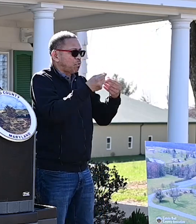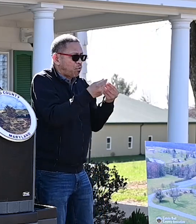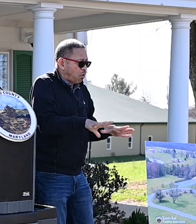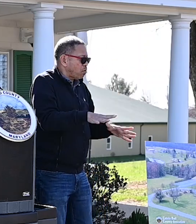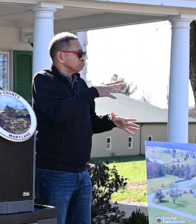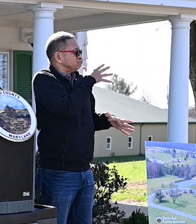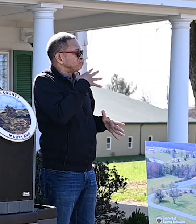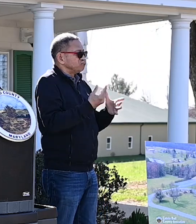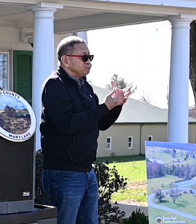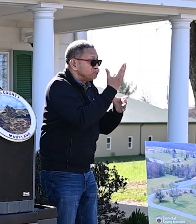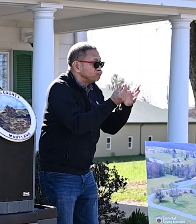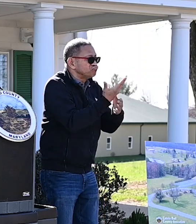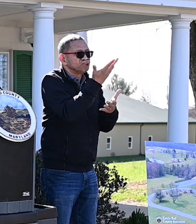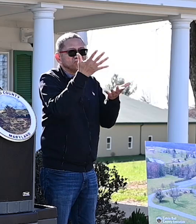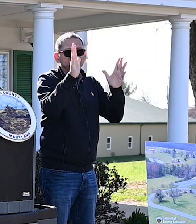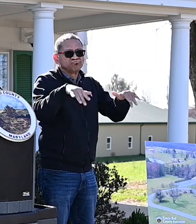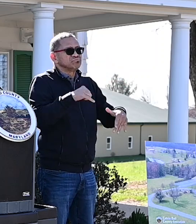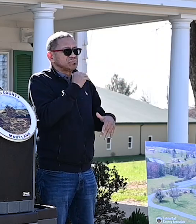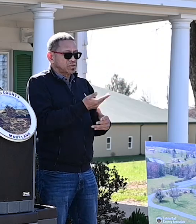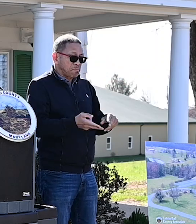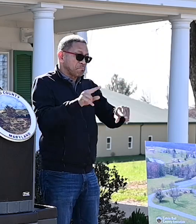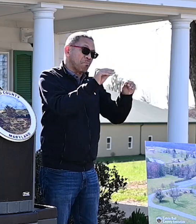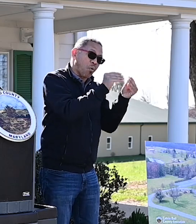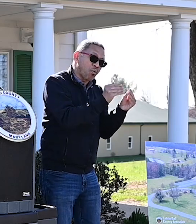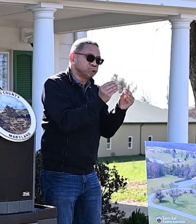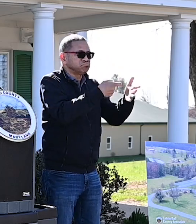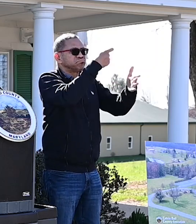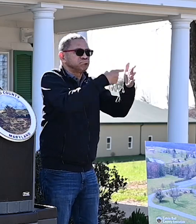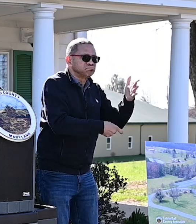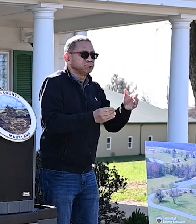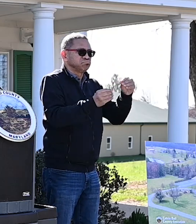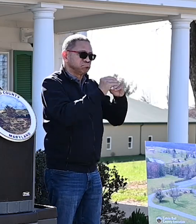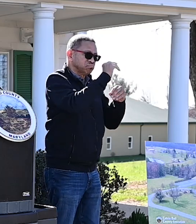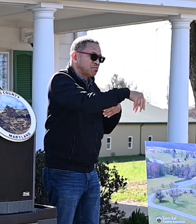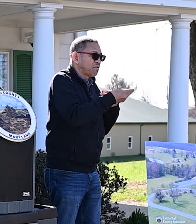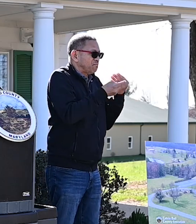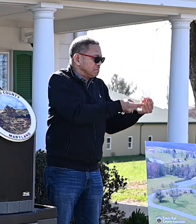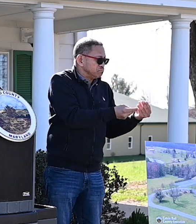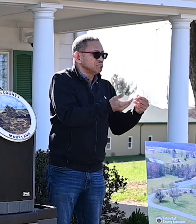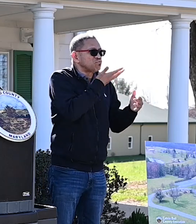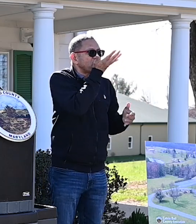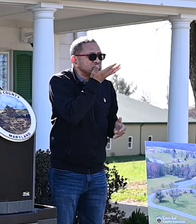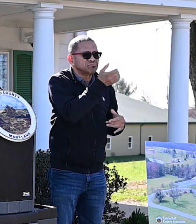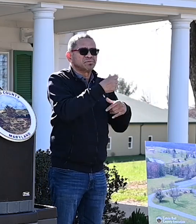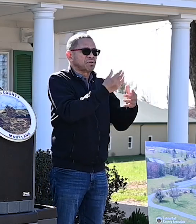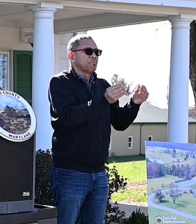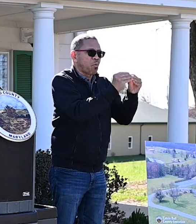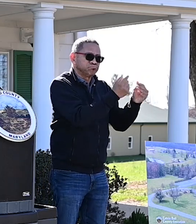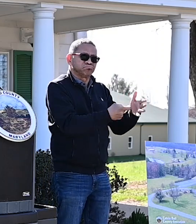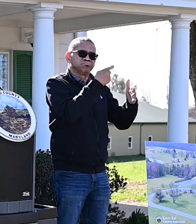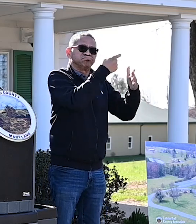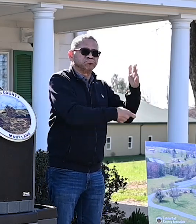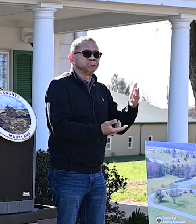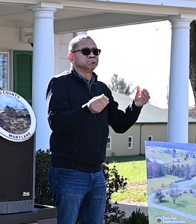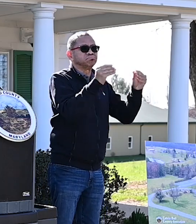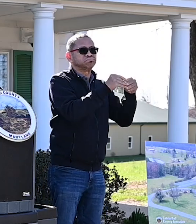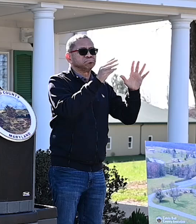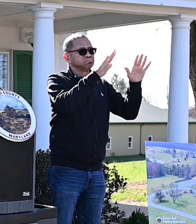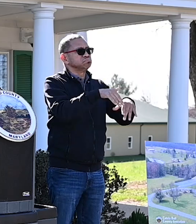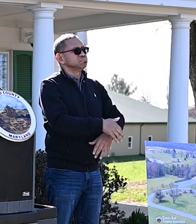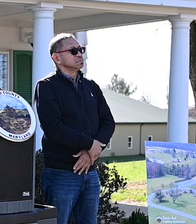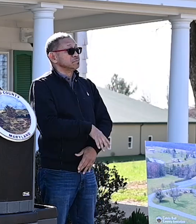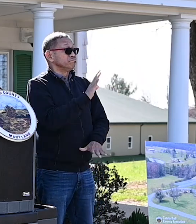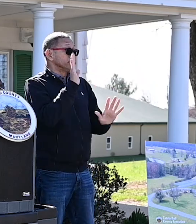and increased operating expenses for feed and grain. To help family farms weather the